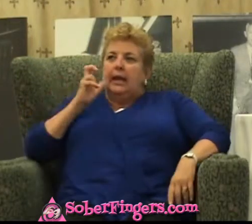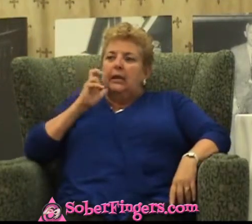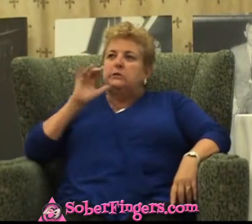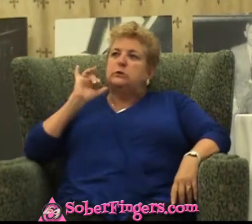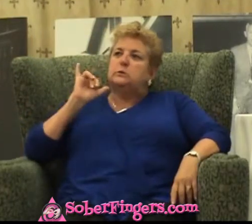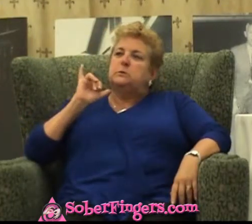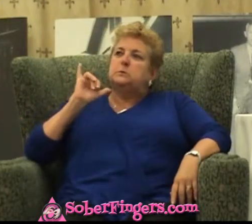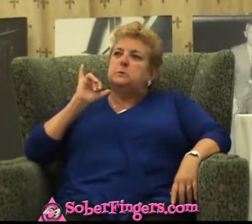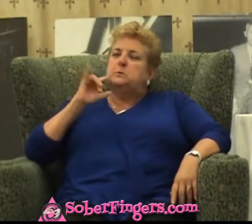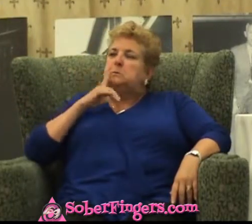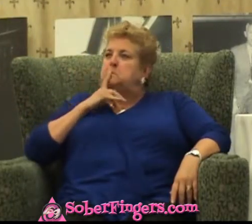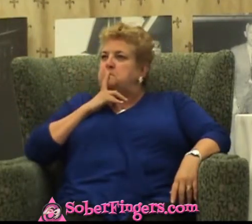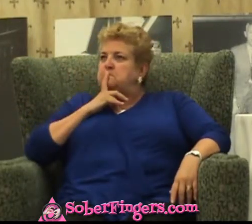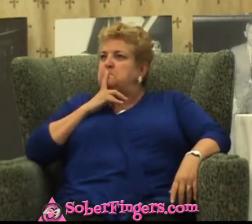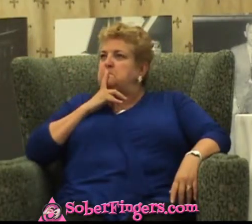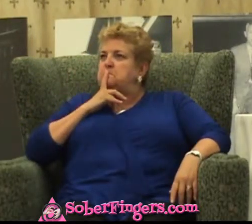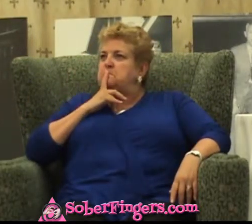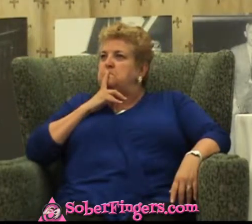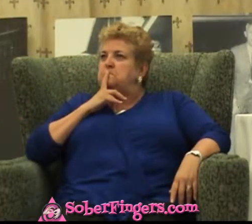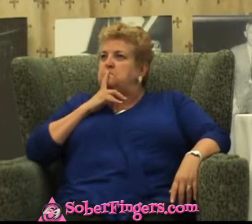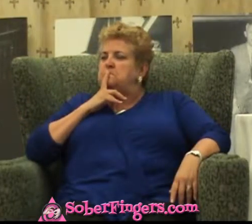kid. And he said,